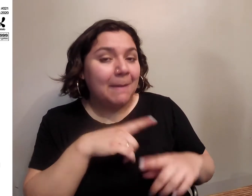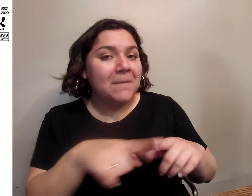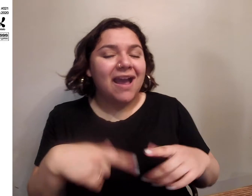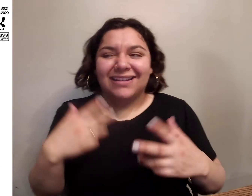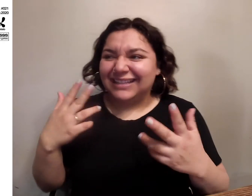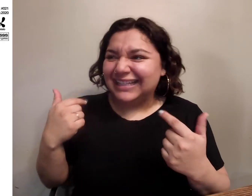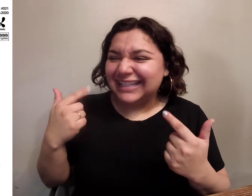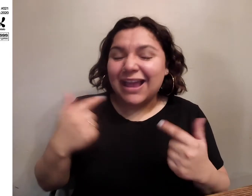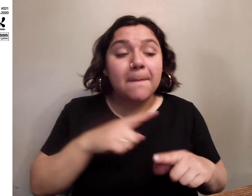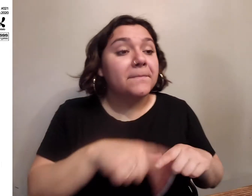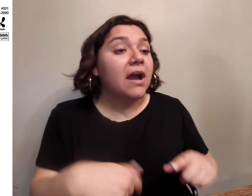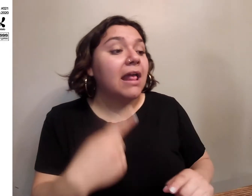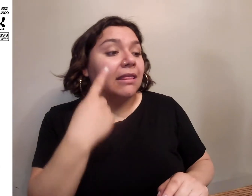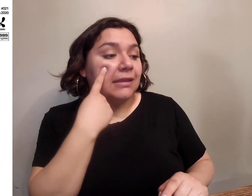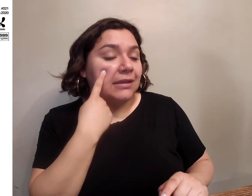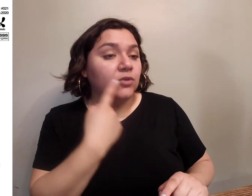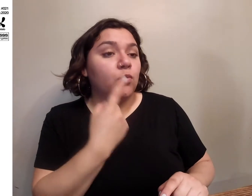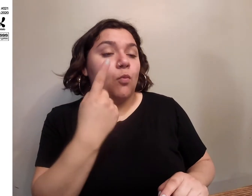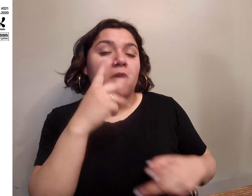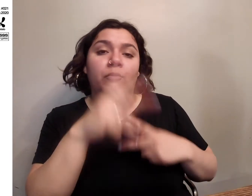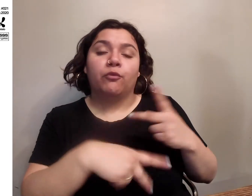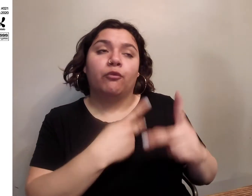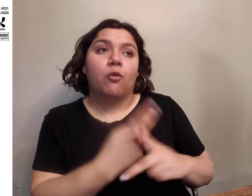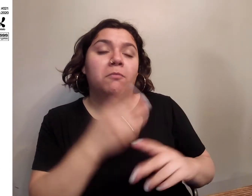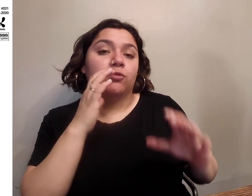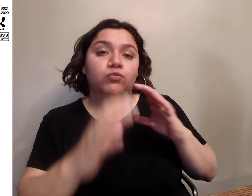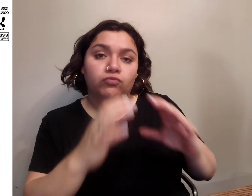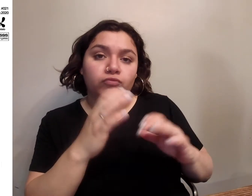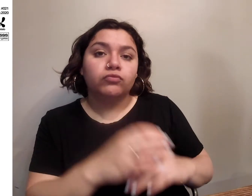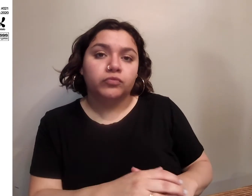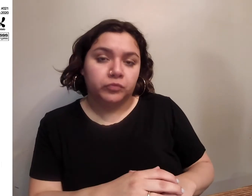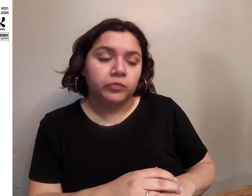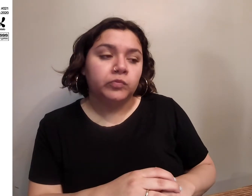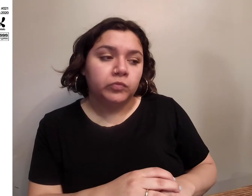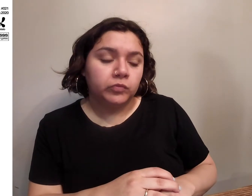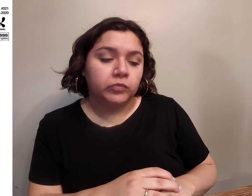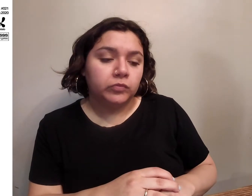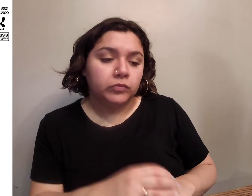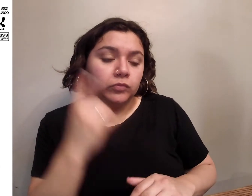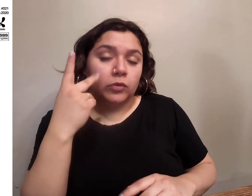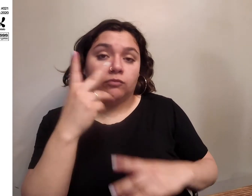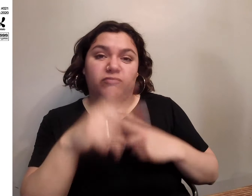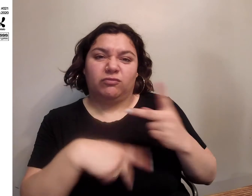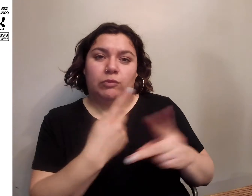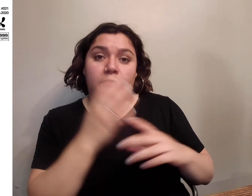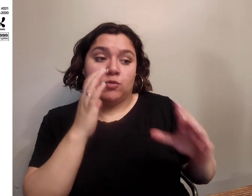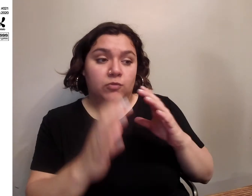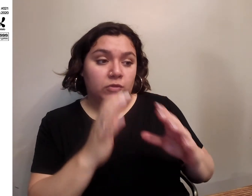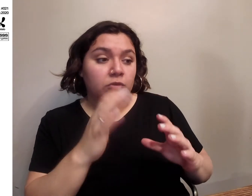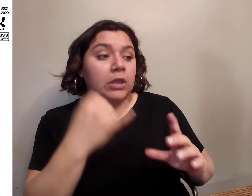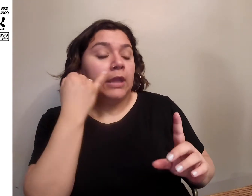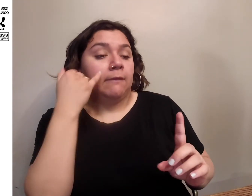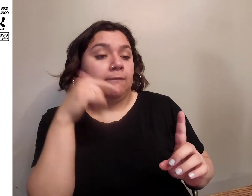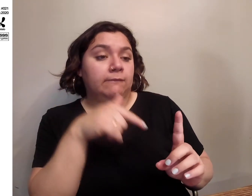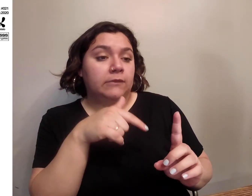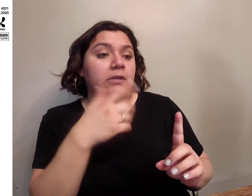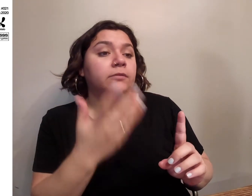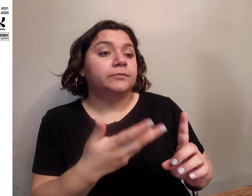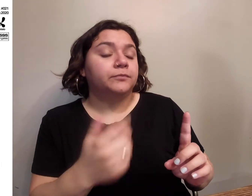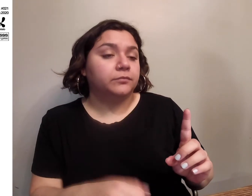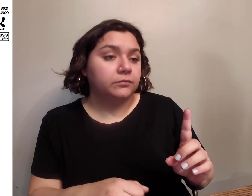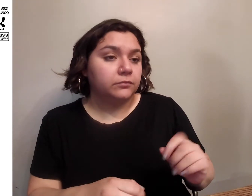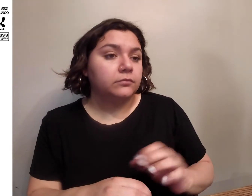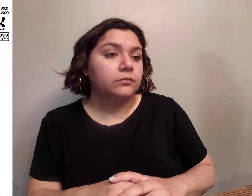fact that it's one form of communication that unless